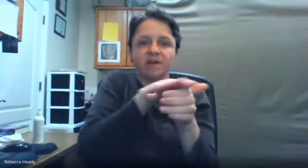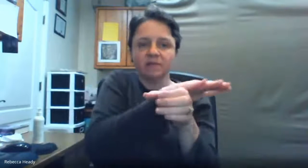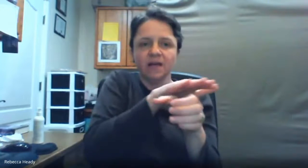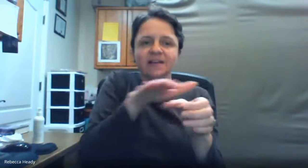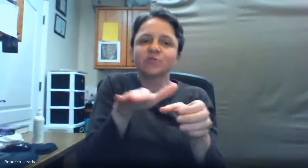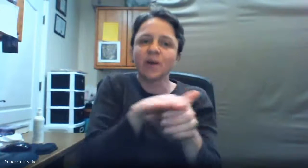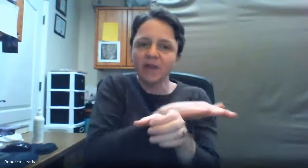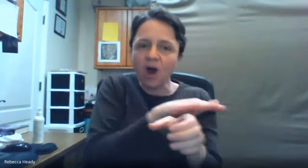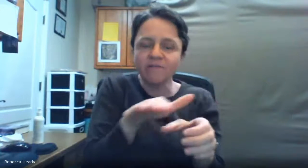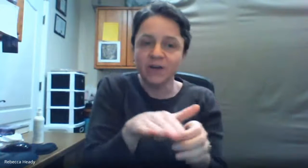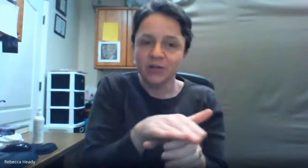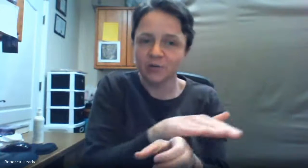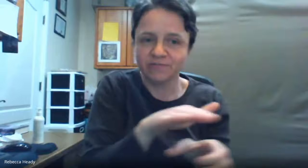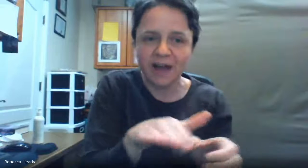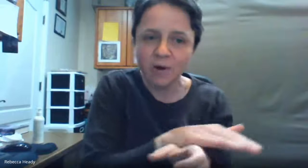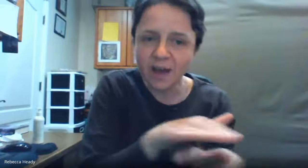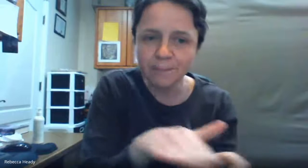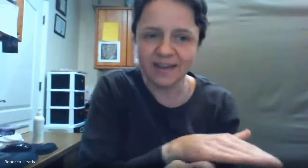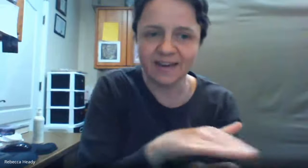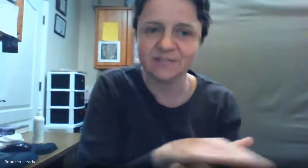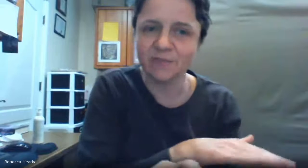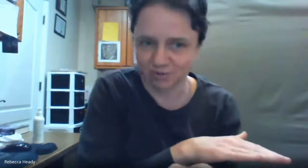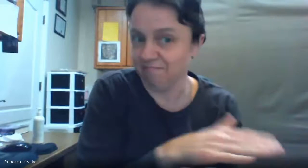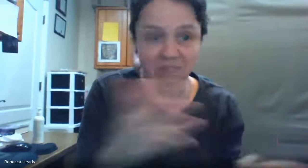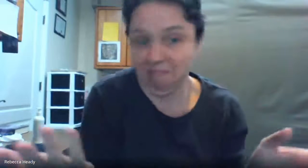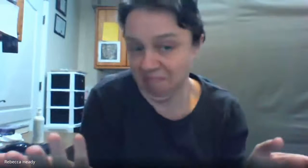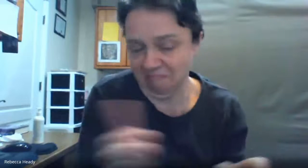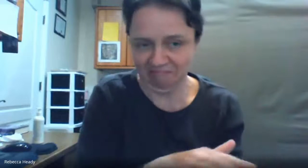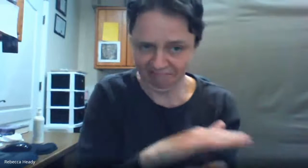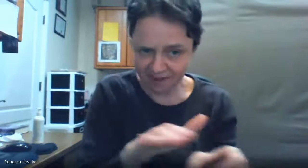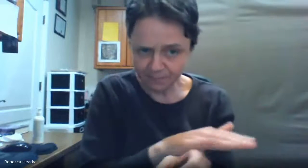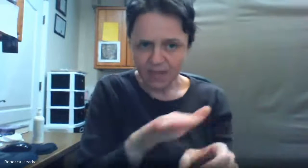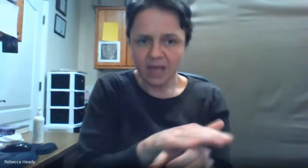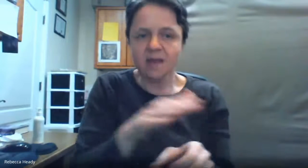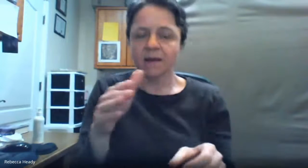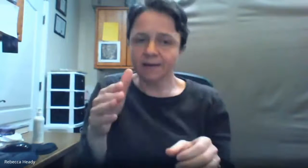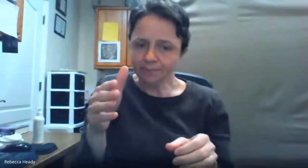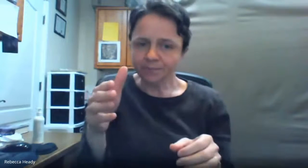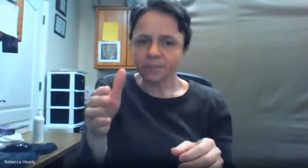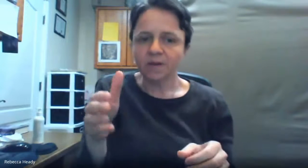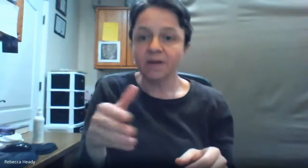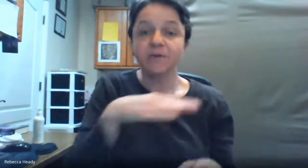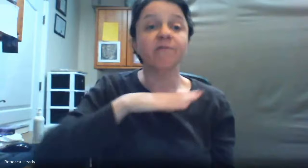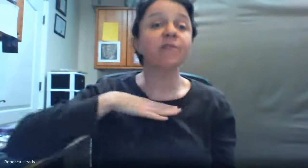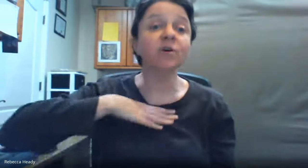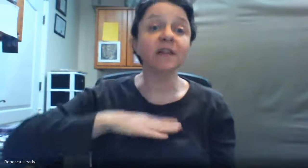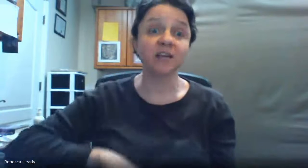of scraping off your flour cup and it's full, right? If you're full, like